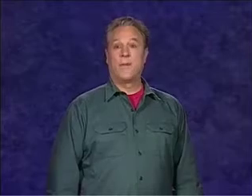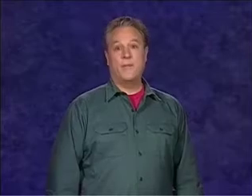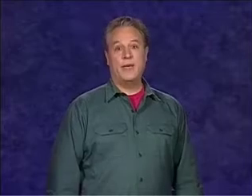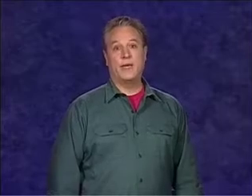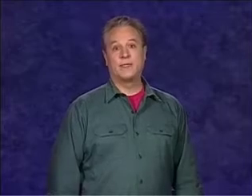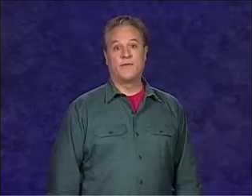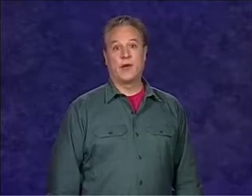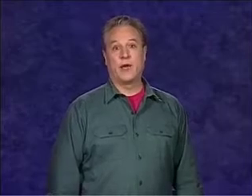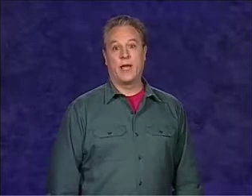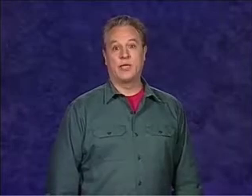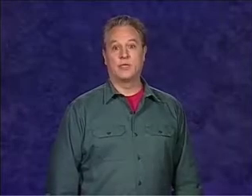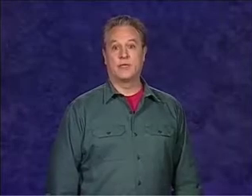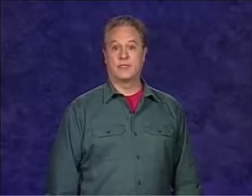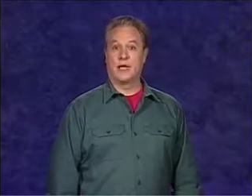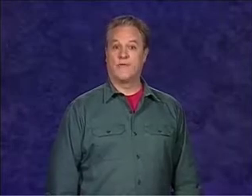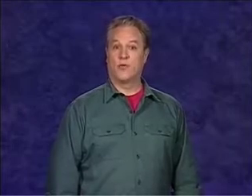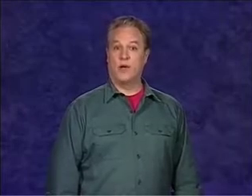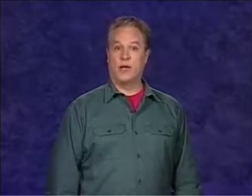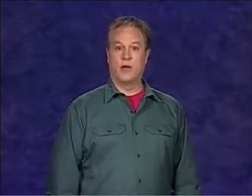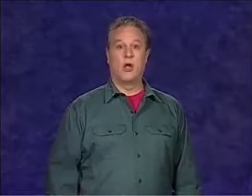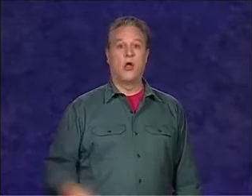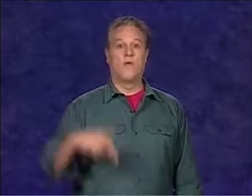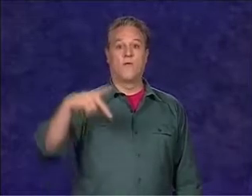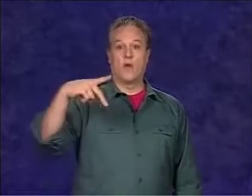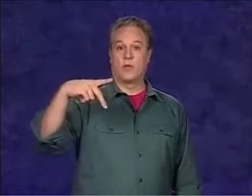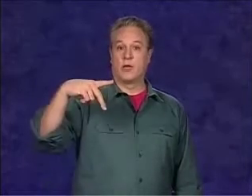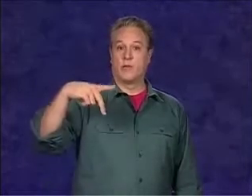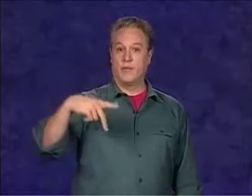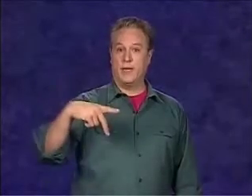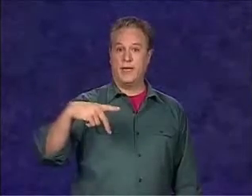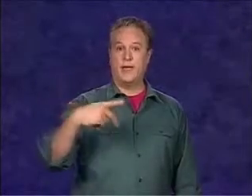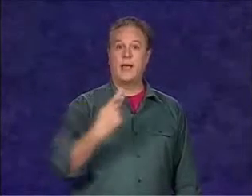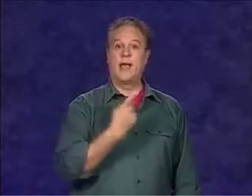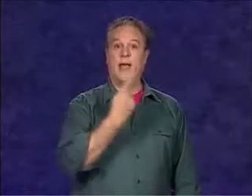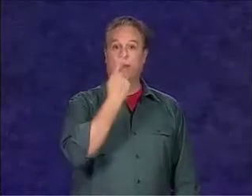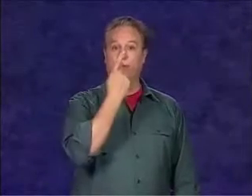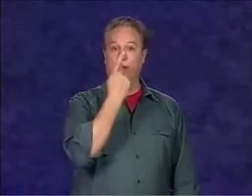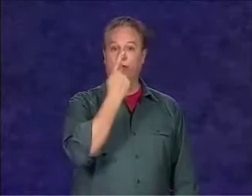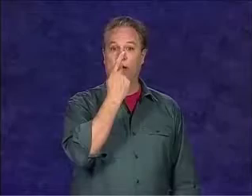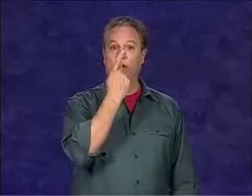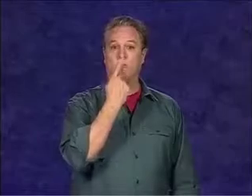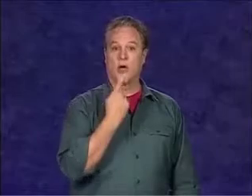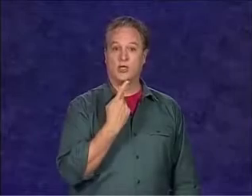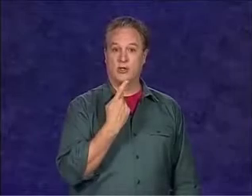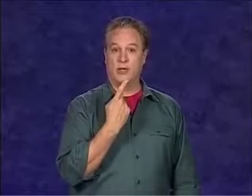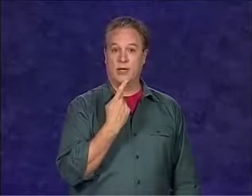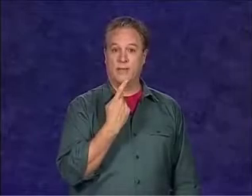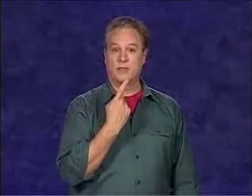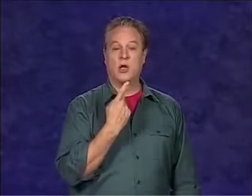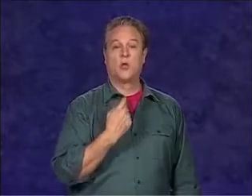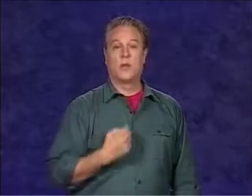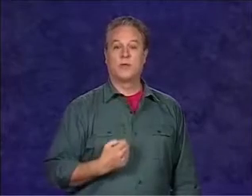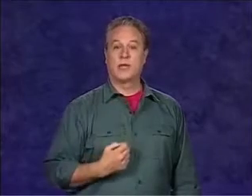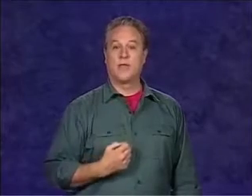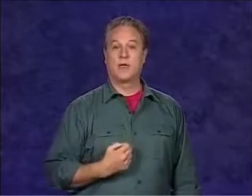Pink is a variation of the sign for red. Form the letter P and move it down across your lips, representing the color pink.